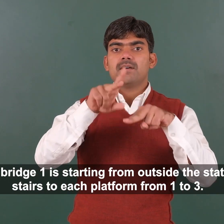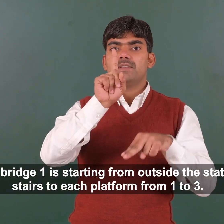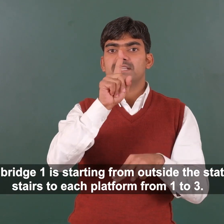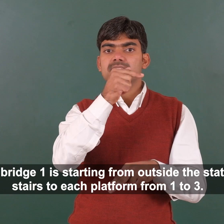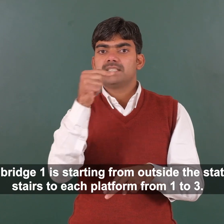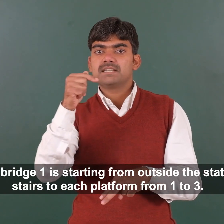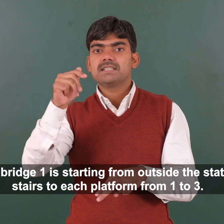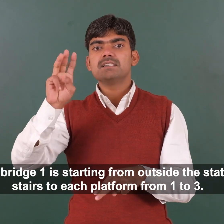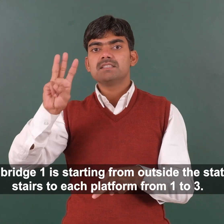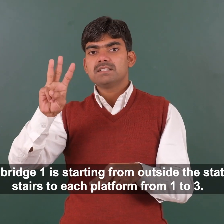1 to 3.